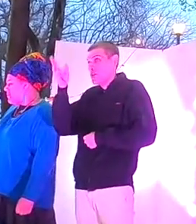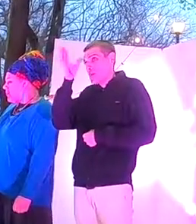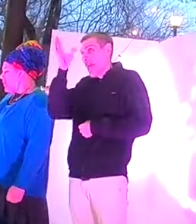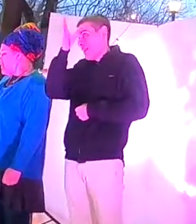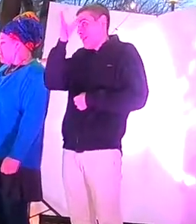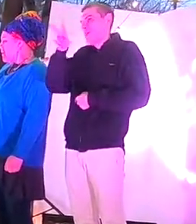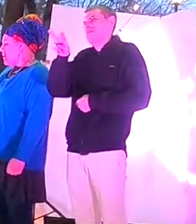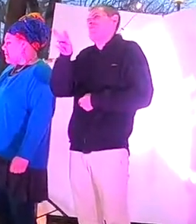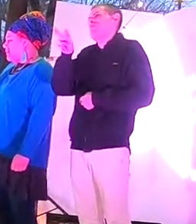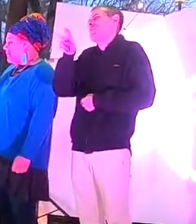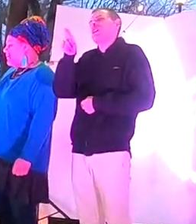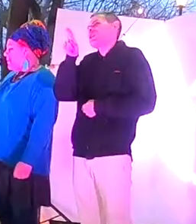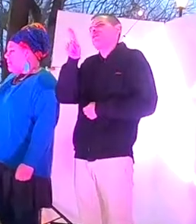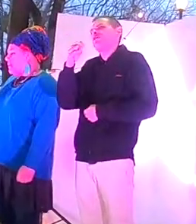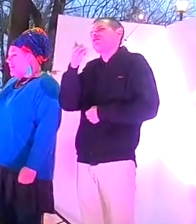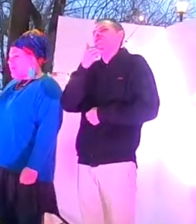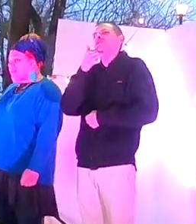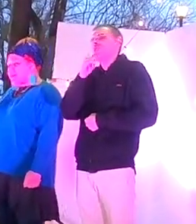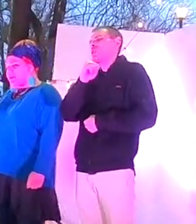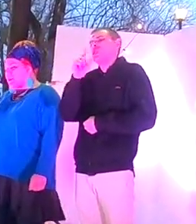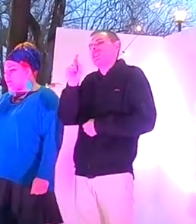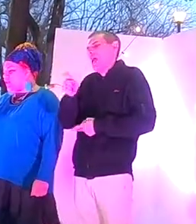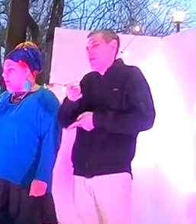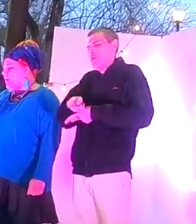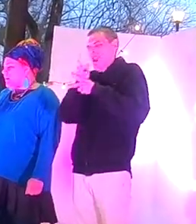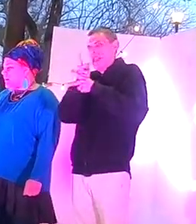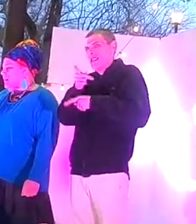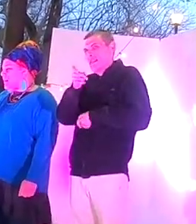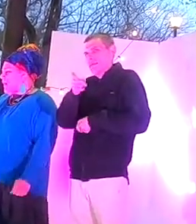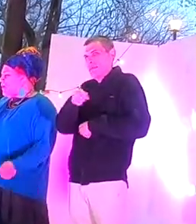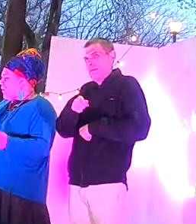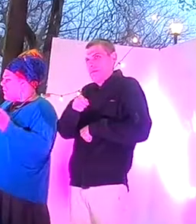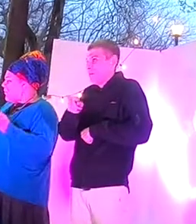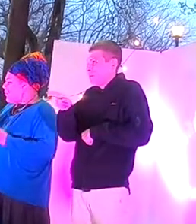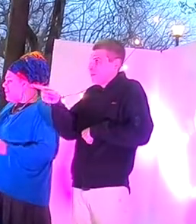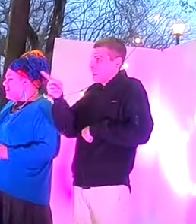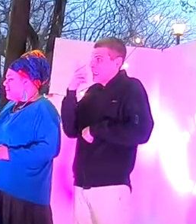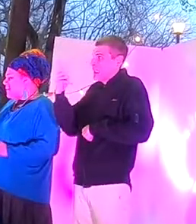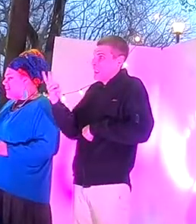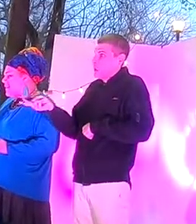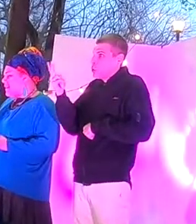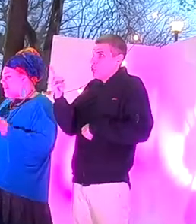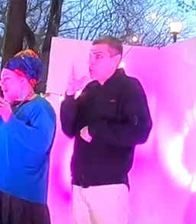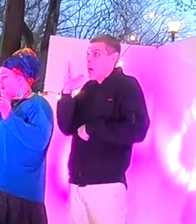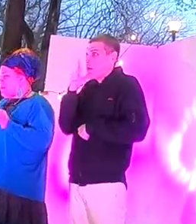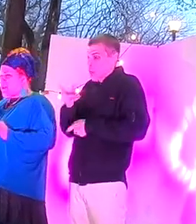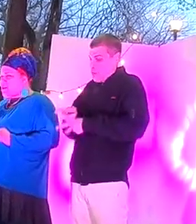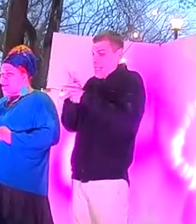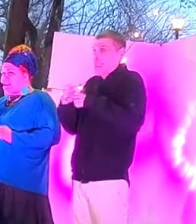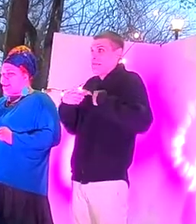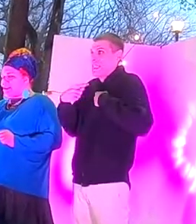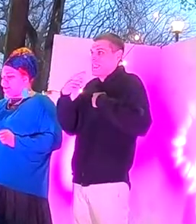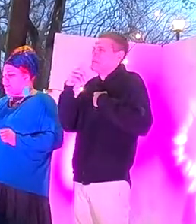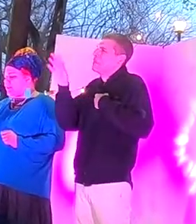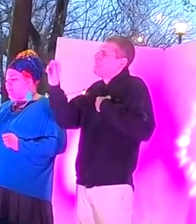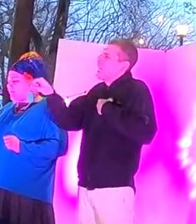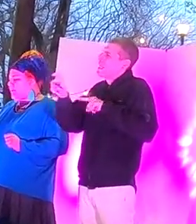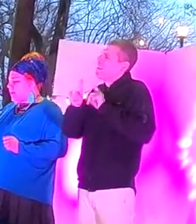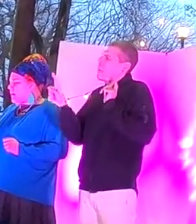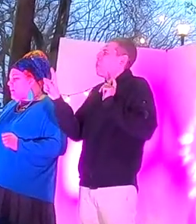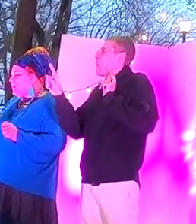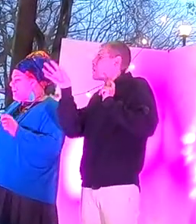they shouldn't be raising me. People see my two moms, and while they're praising me, they think, yeah, but where's the